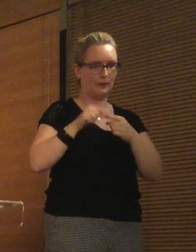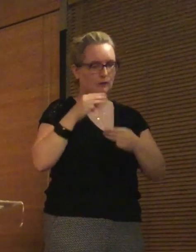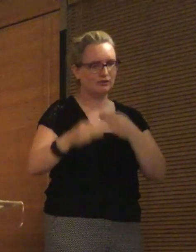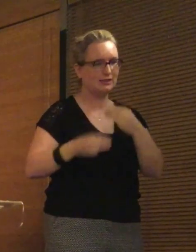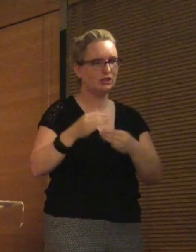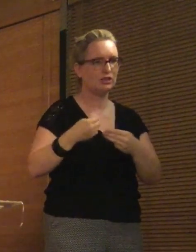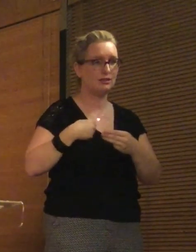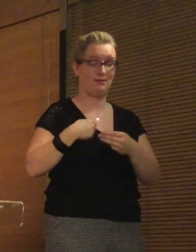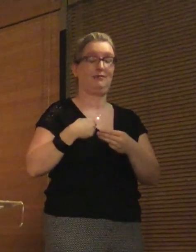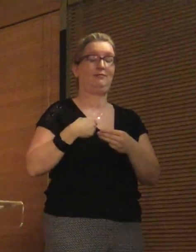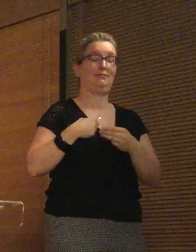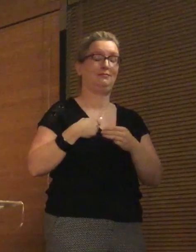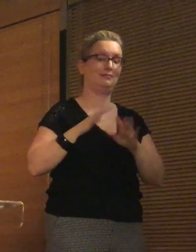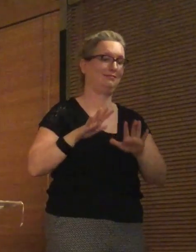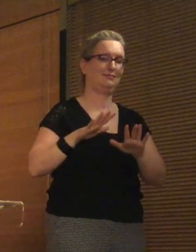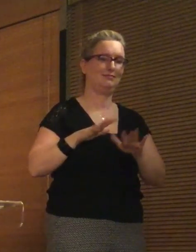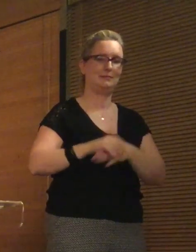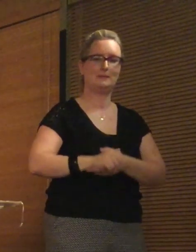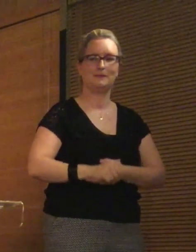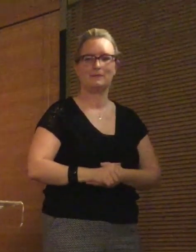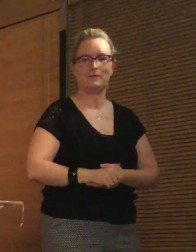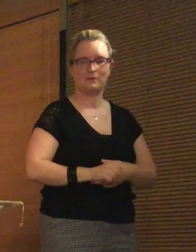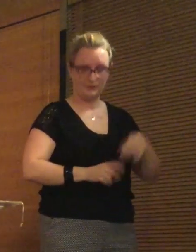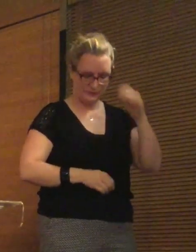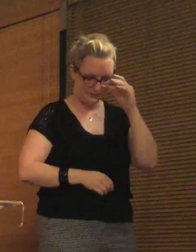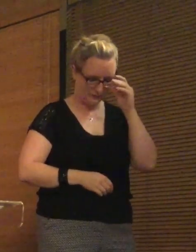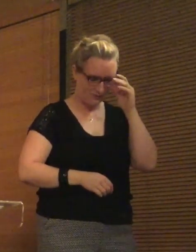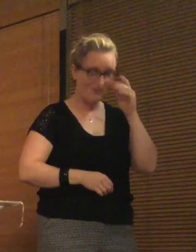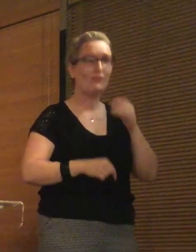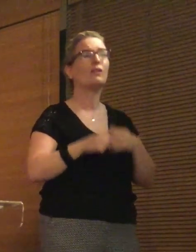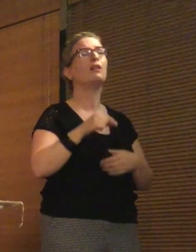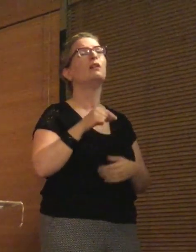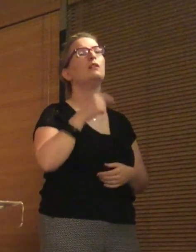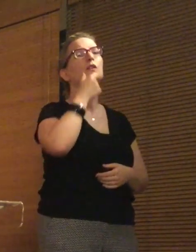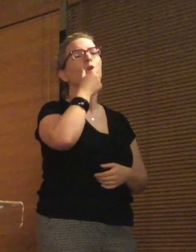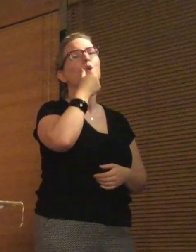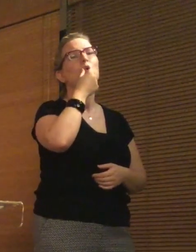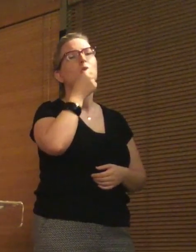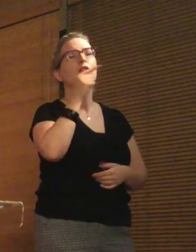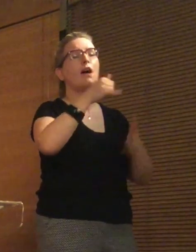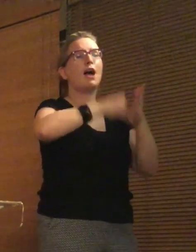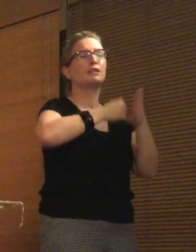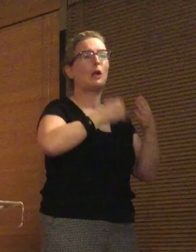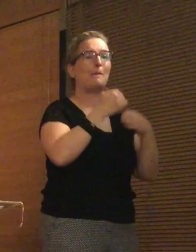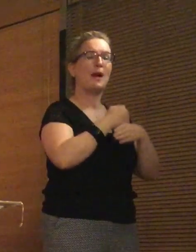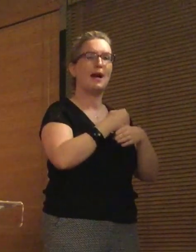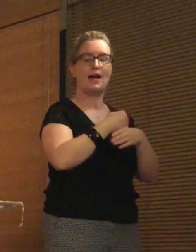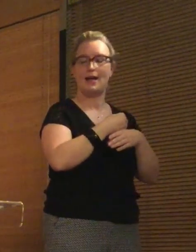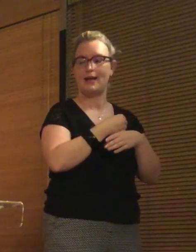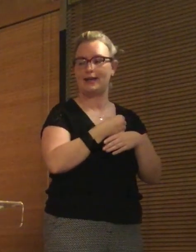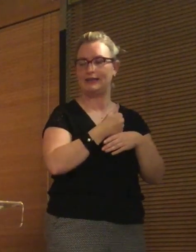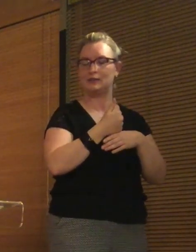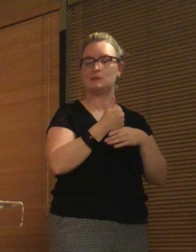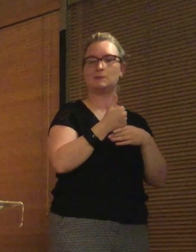were upholding this. Now there's a little bit of a lovely article by somebody on